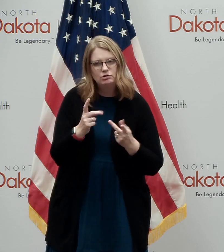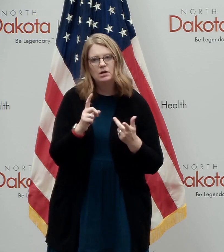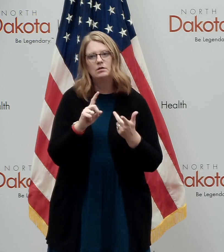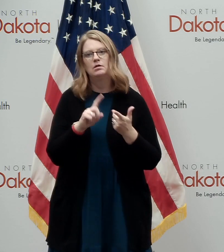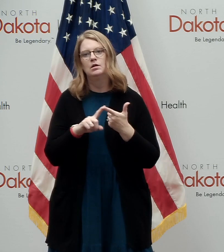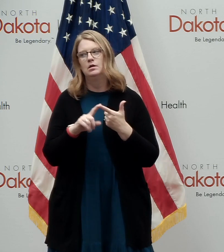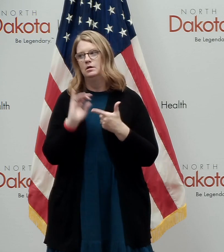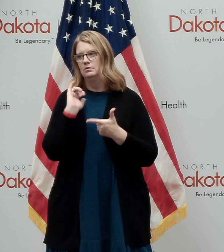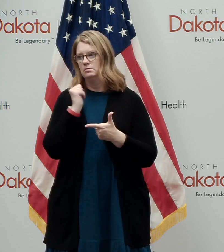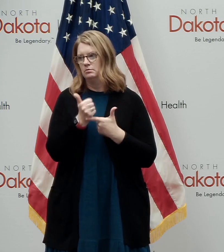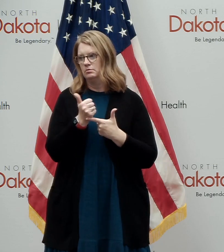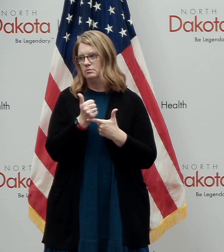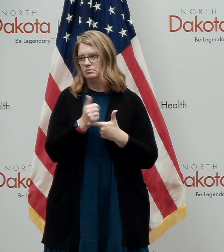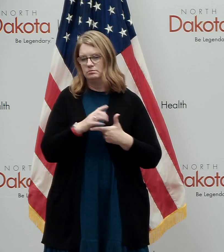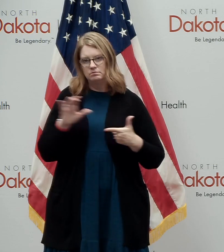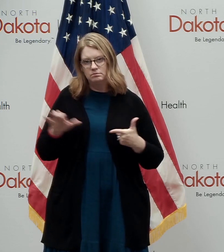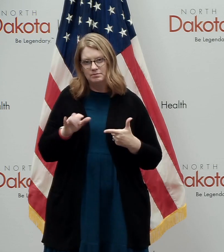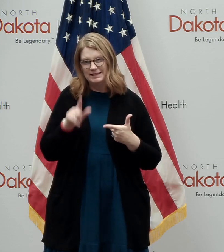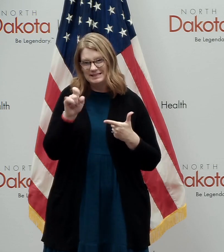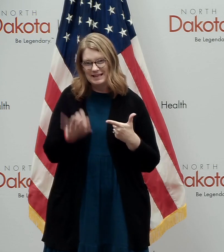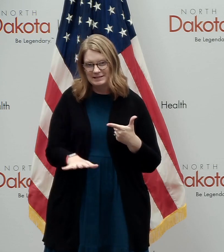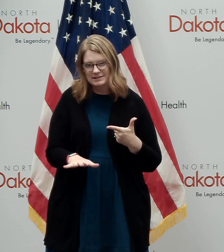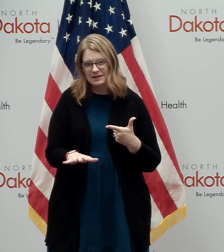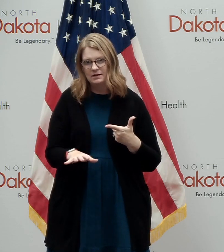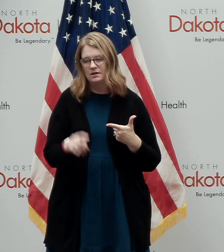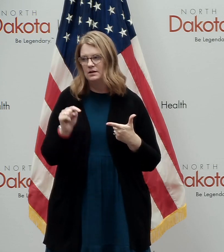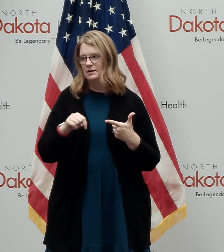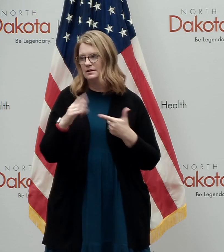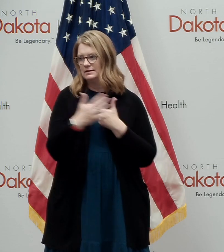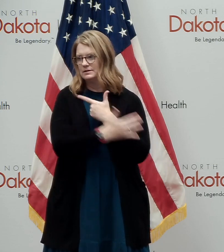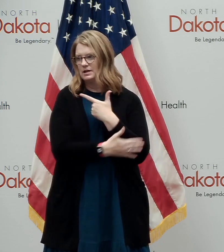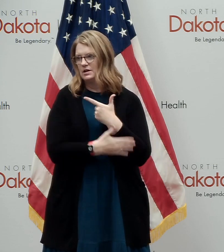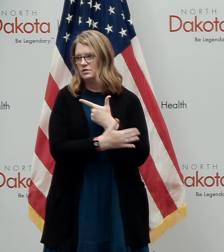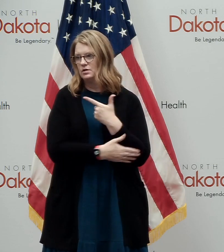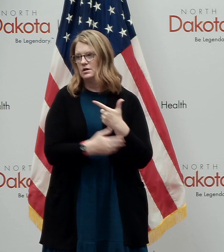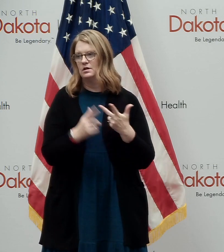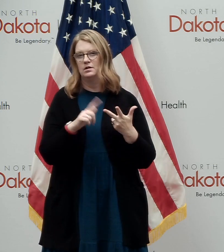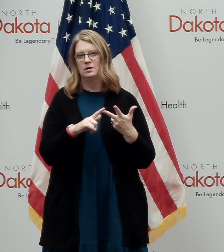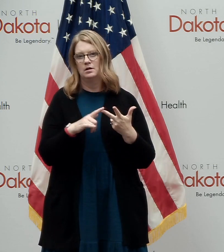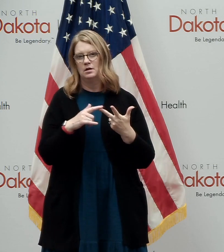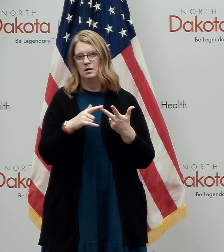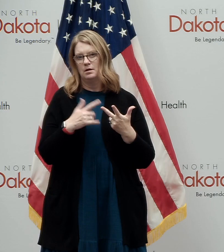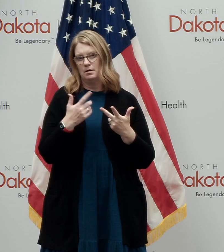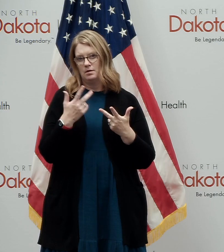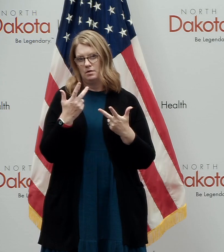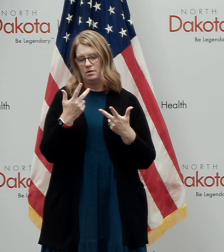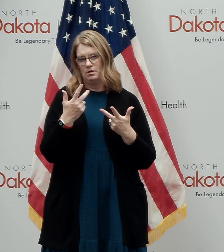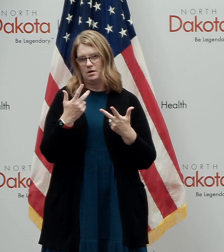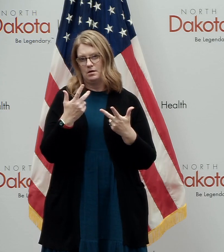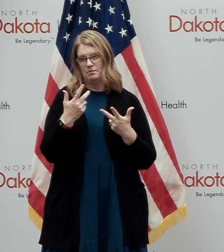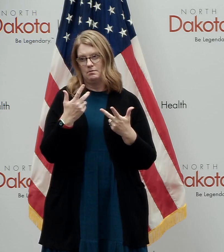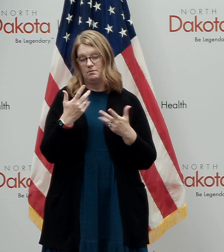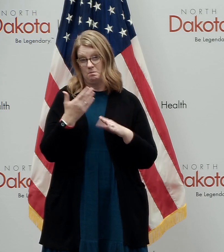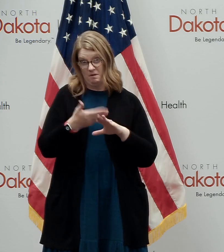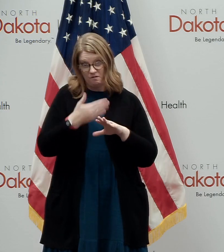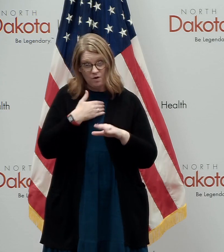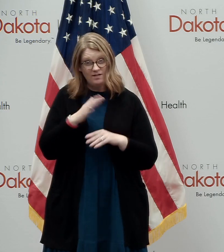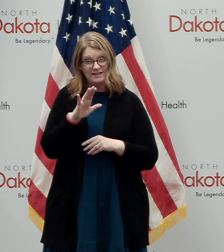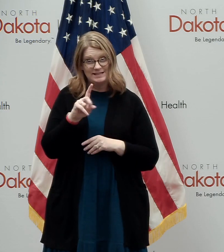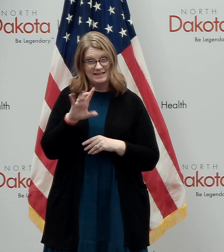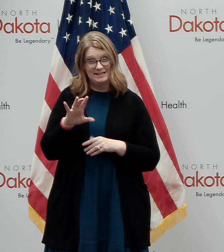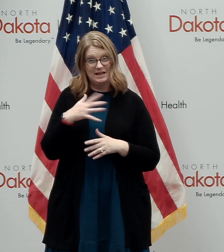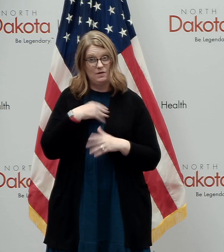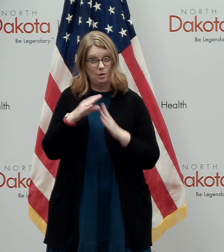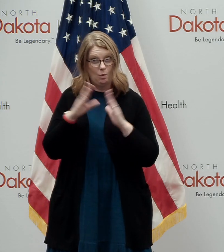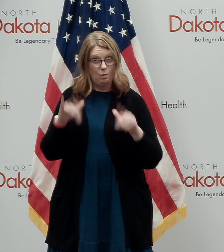the most aggressive and robust testing regime in the country. 3 or 4 months before the White House or the CDC came out with recommendations